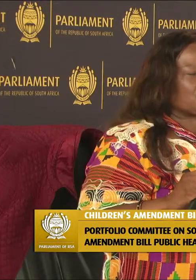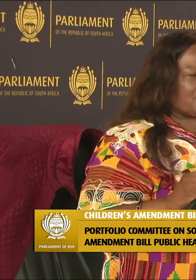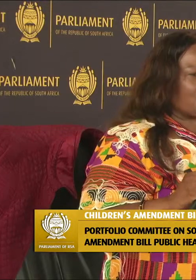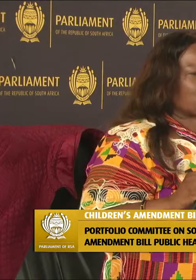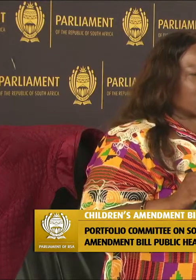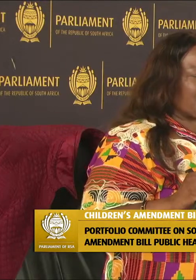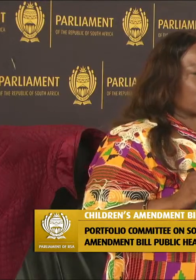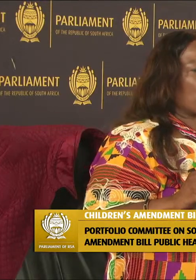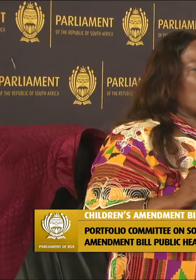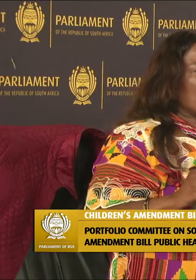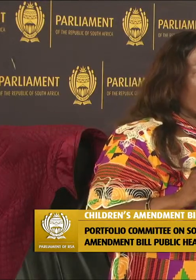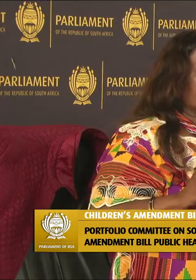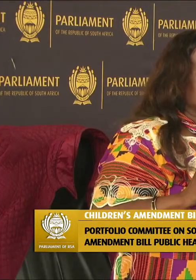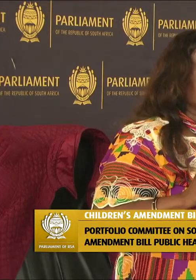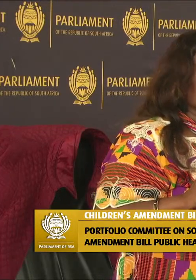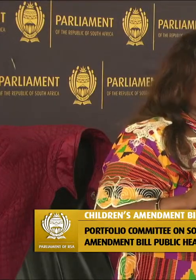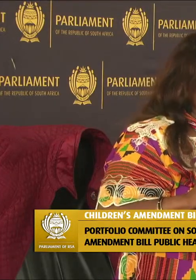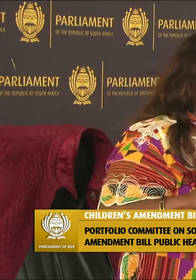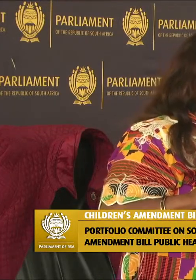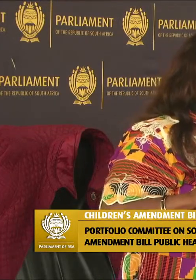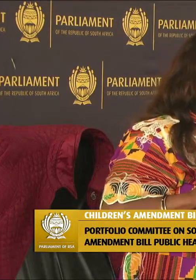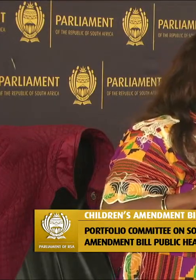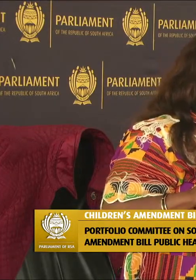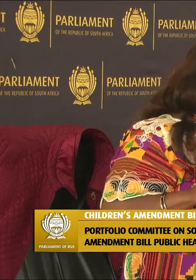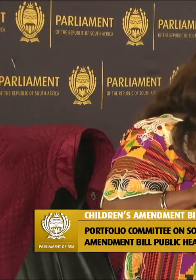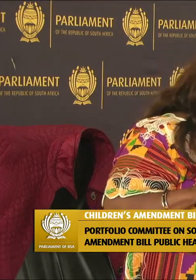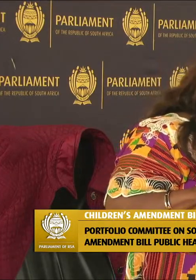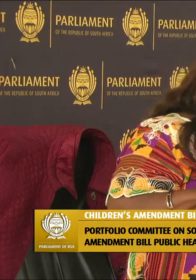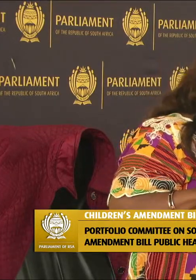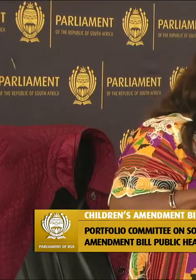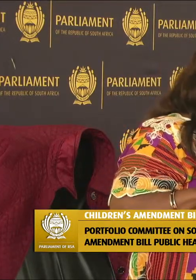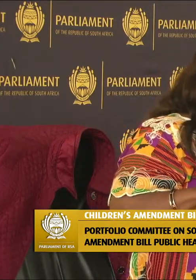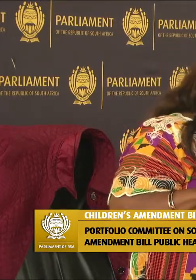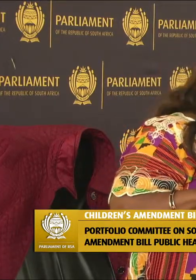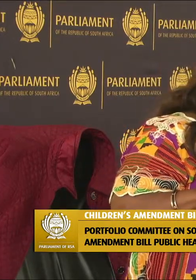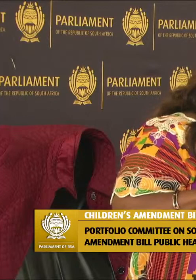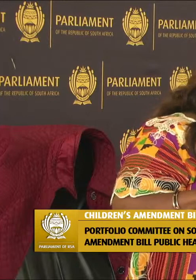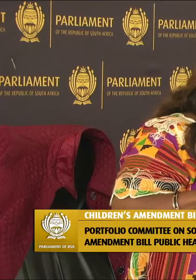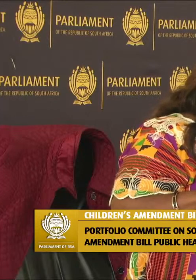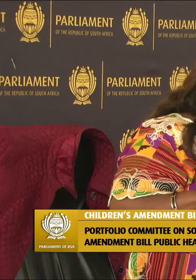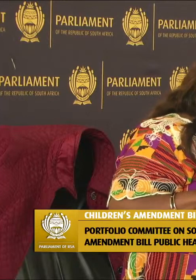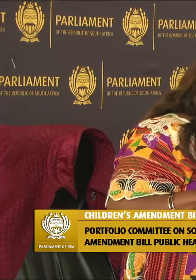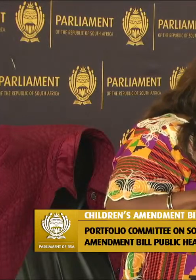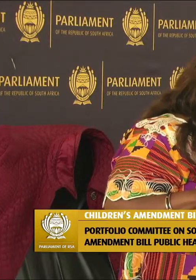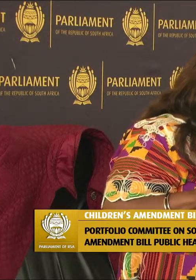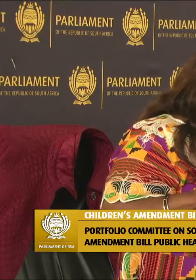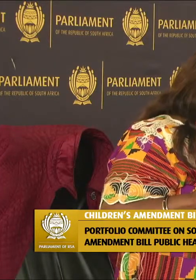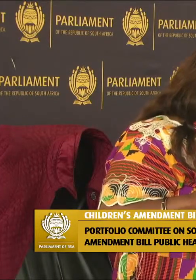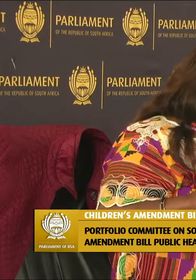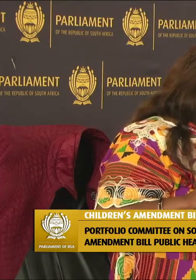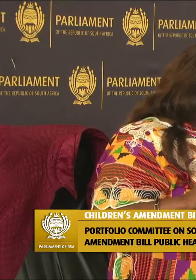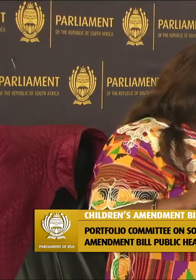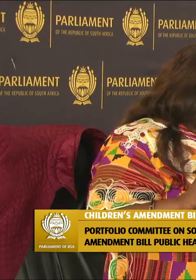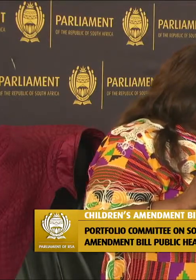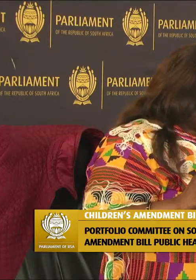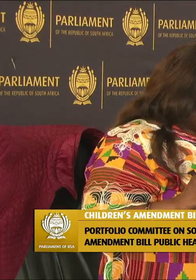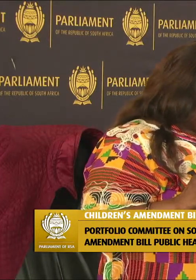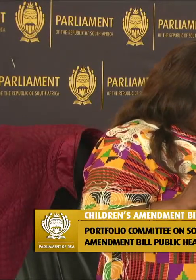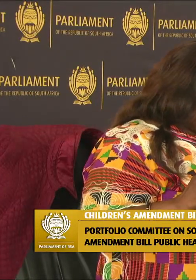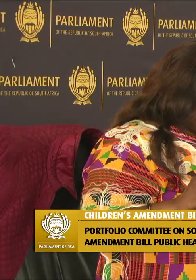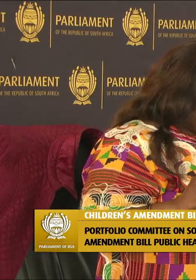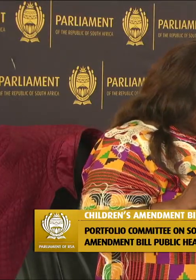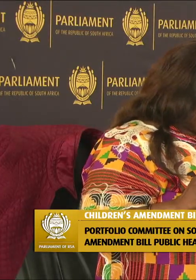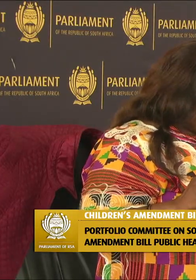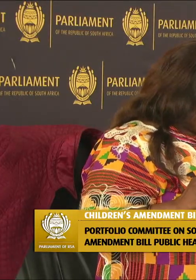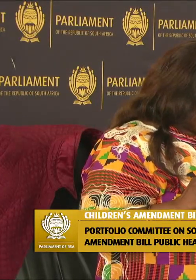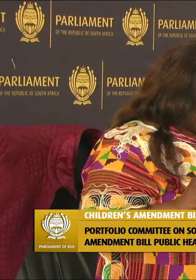mhlomelo mthetho uyayincedisa ke yonke le process ukwenzeka uba yenzeke kakuhle. So section 150 of the